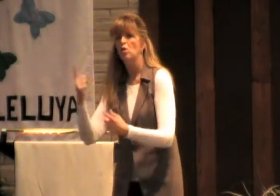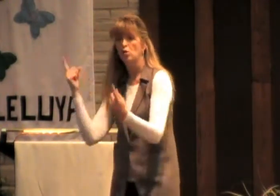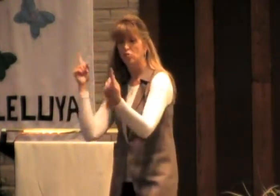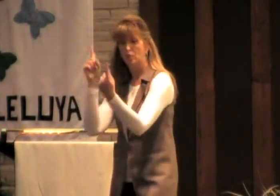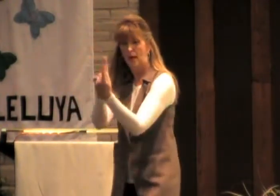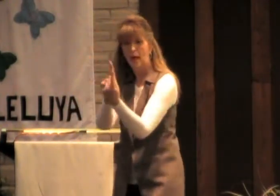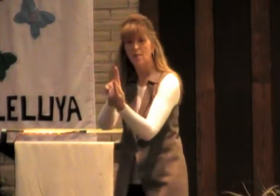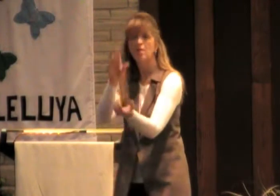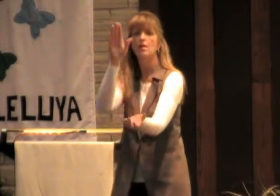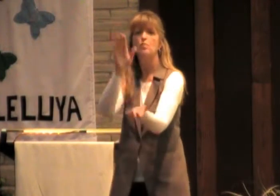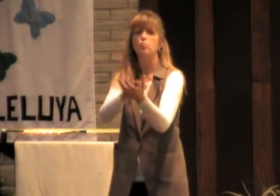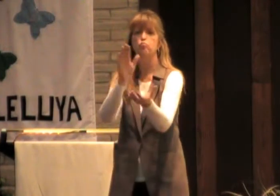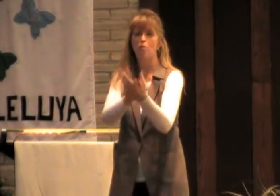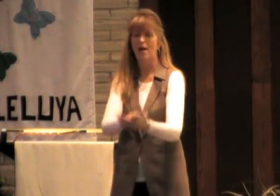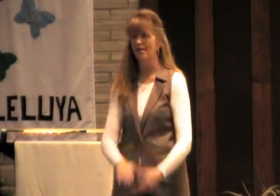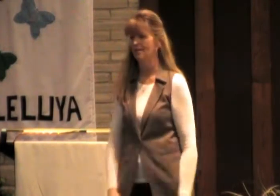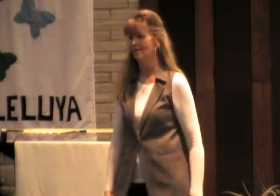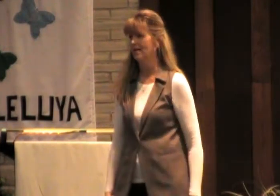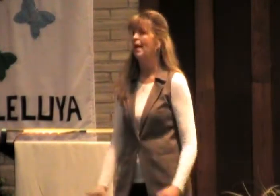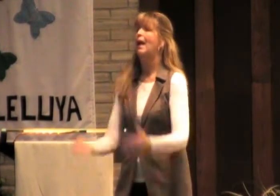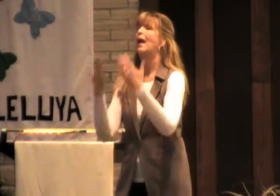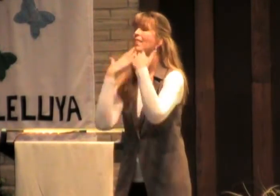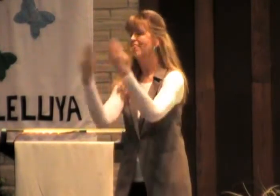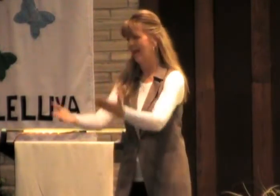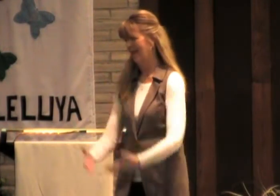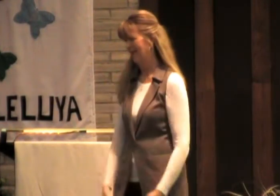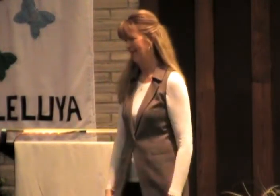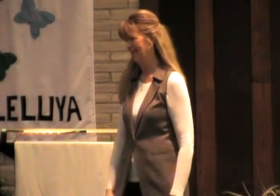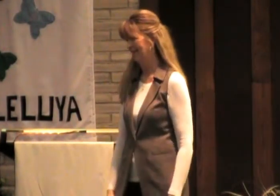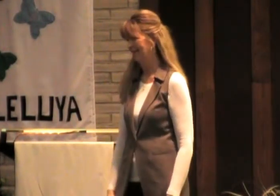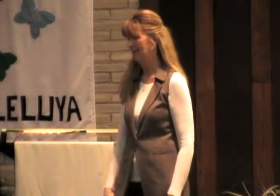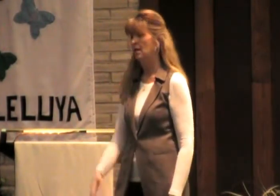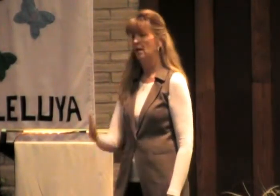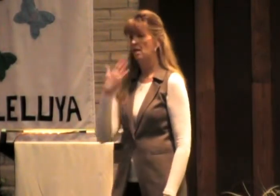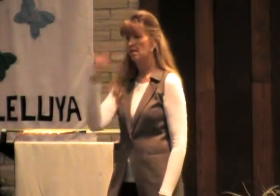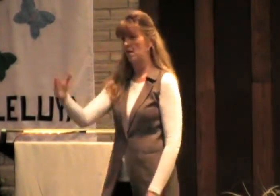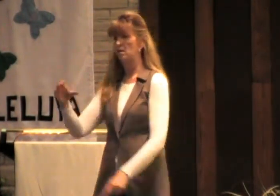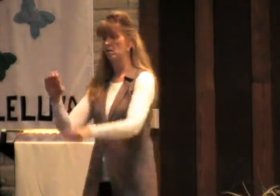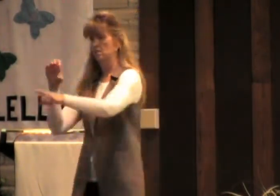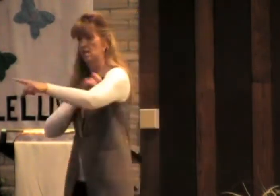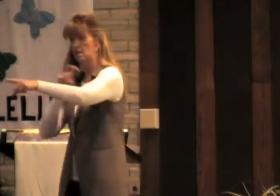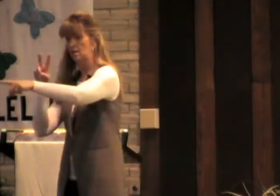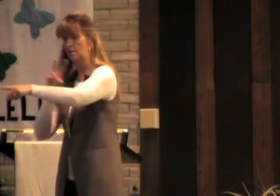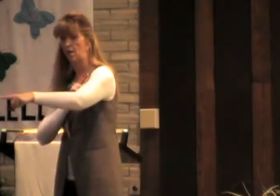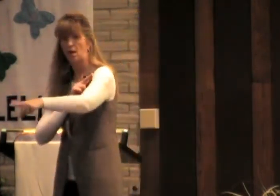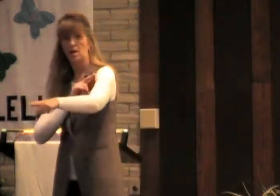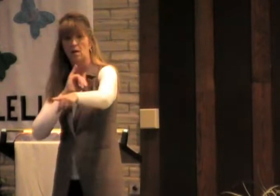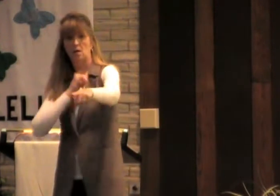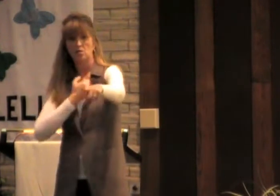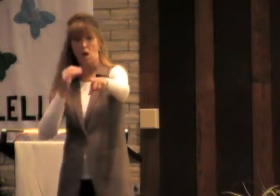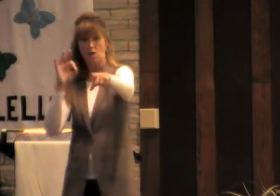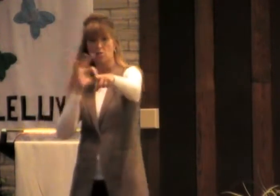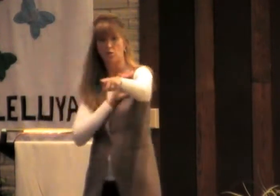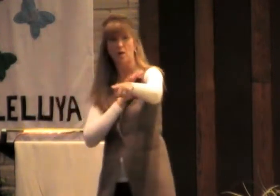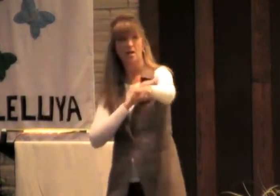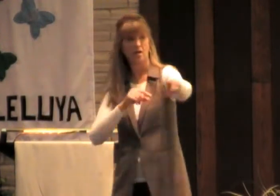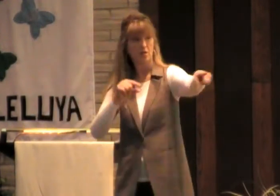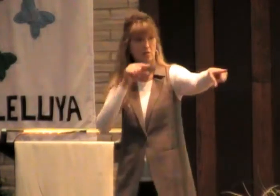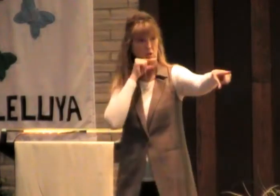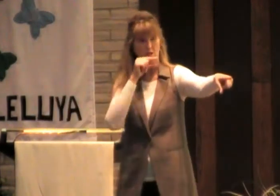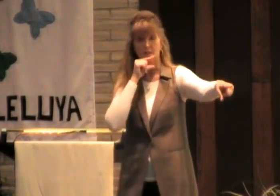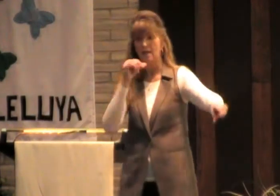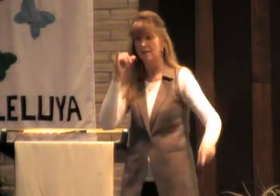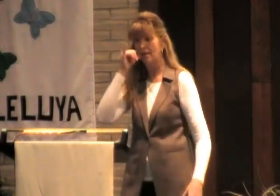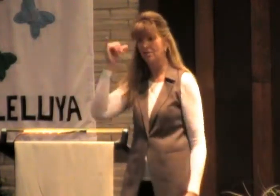to go up to each other and praise them and say thank you. Thank you, Cindy Vaughn. Thank